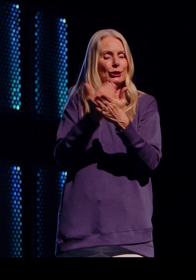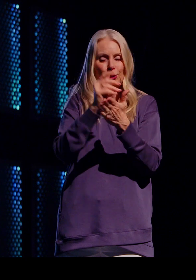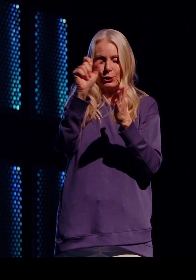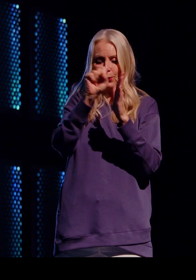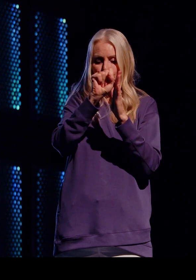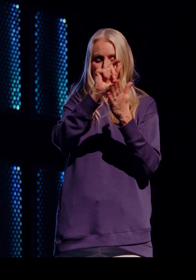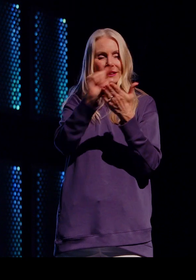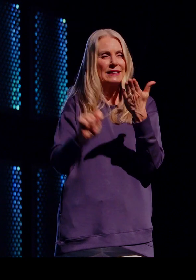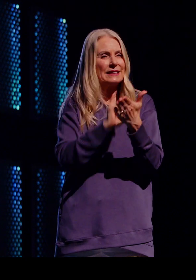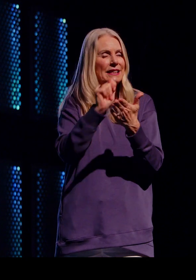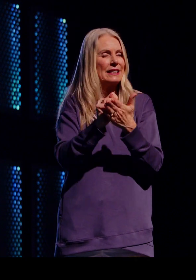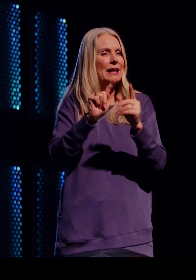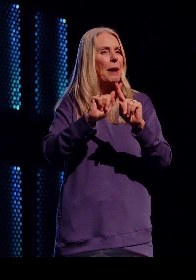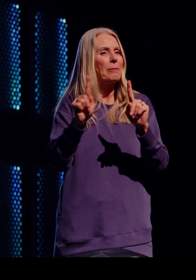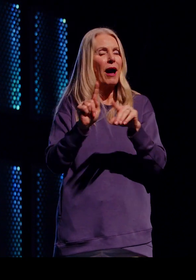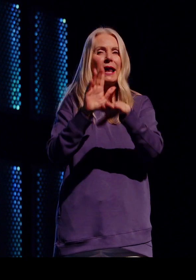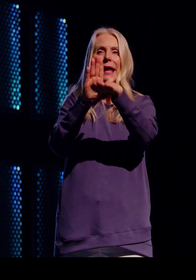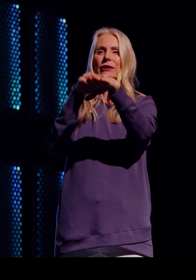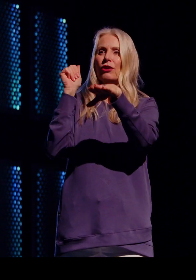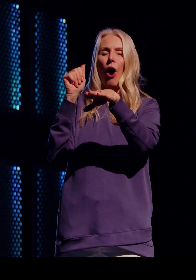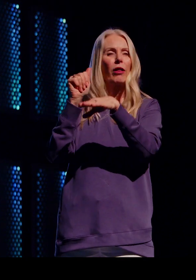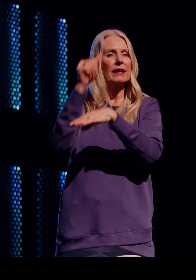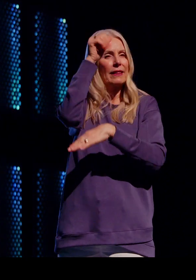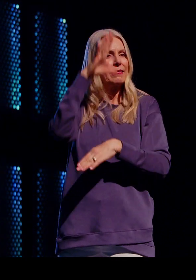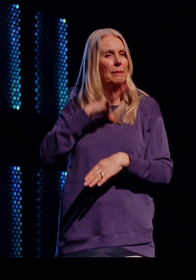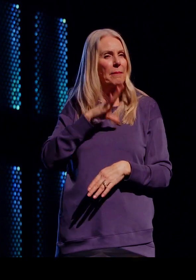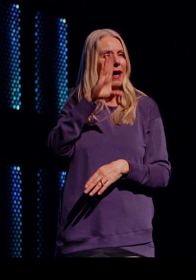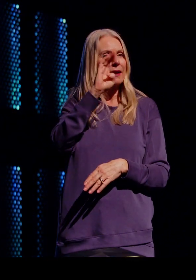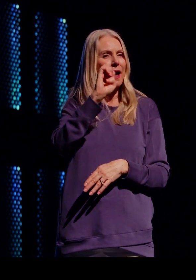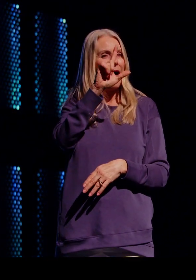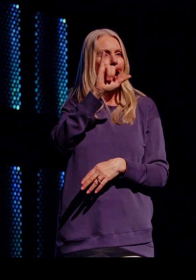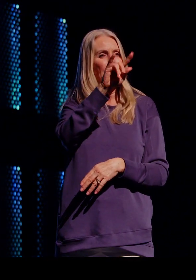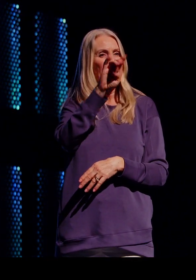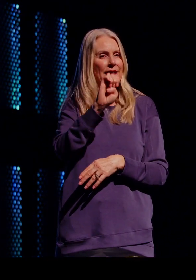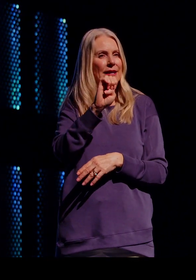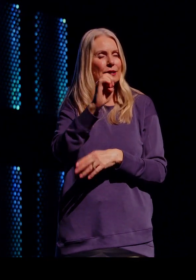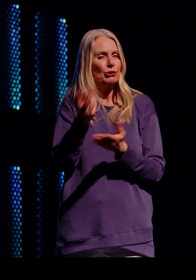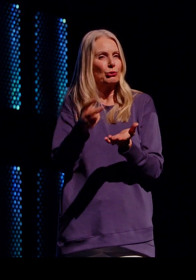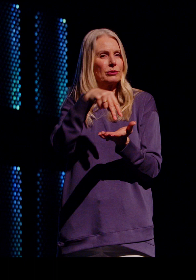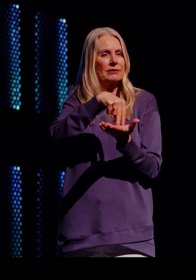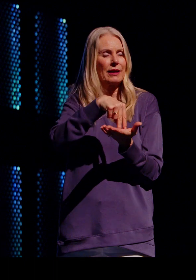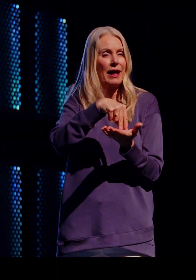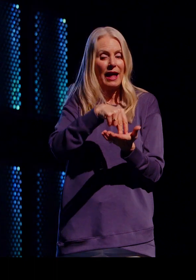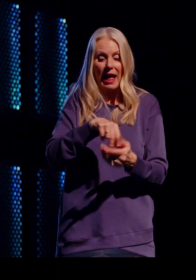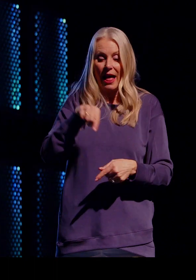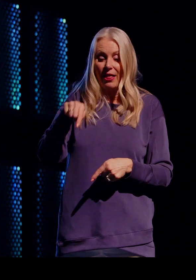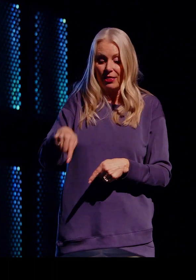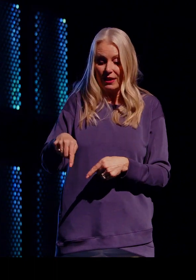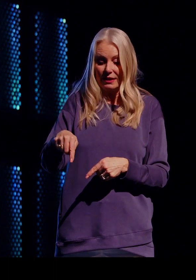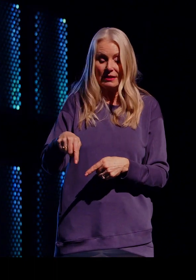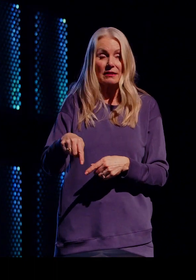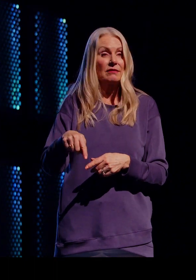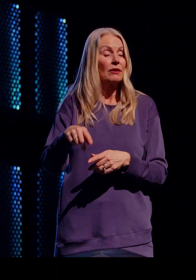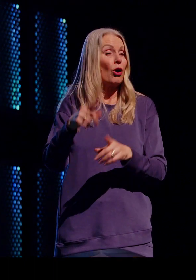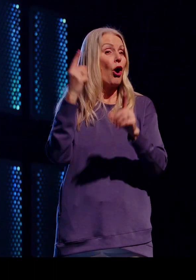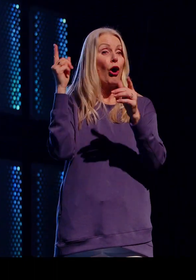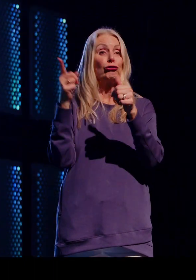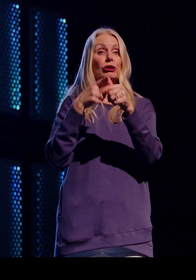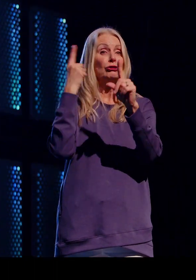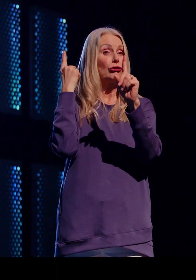it's calling forth the men of Belize. The Hands legacy has never deviated from its original